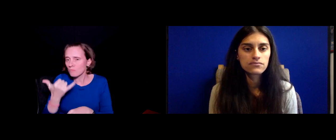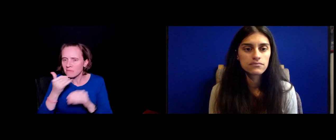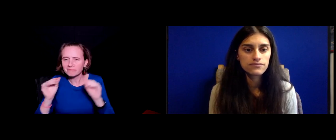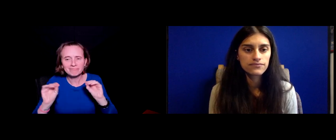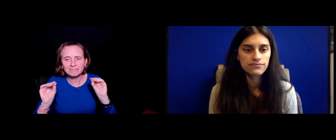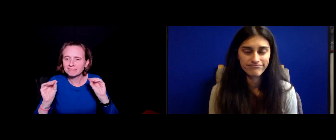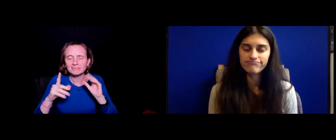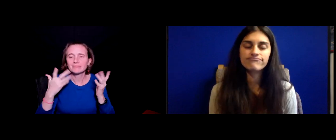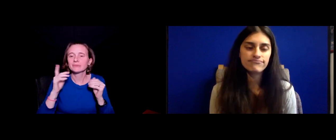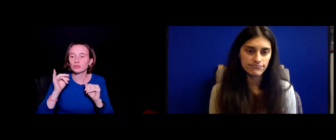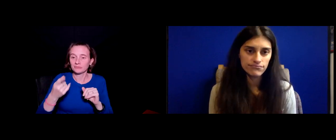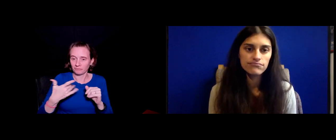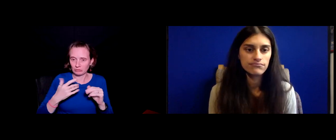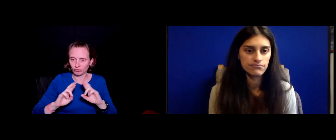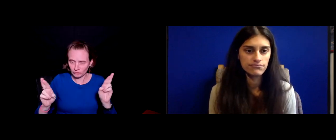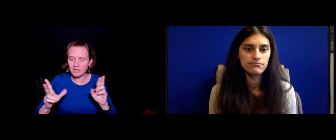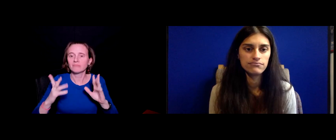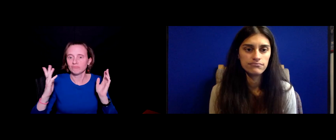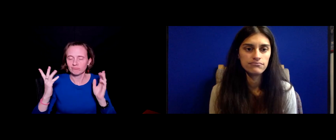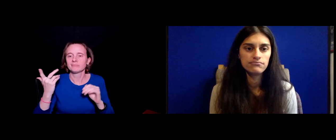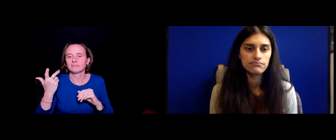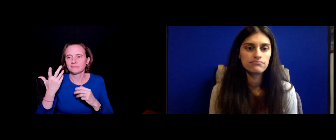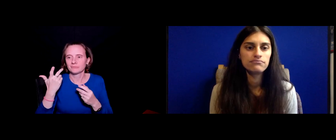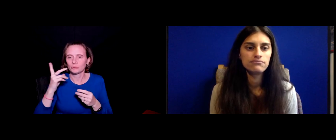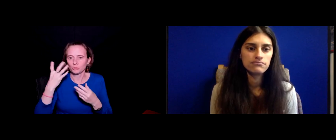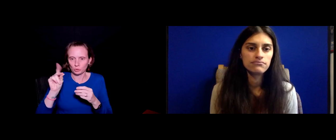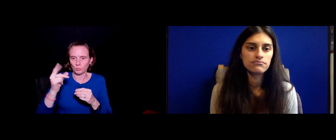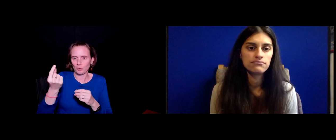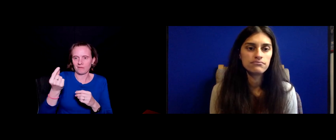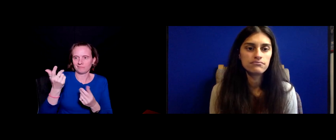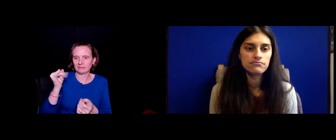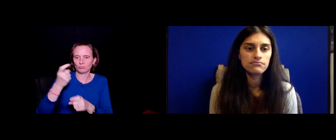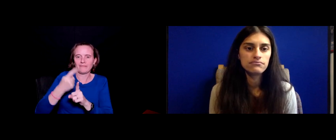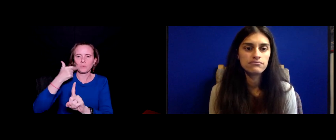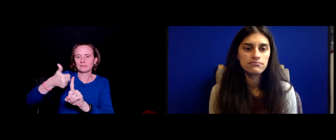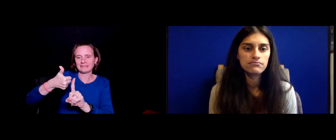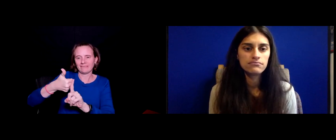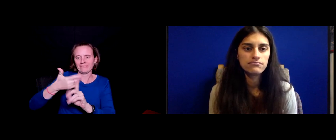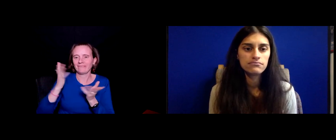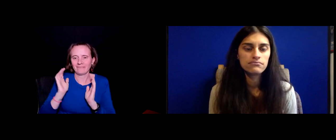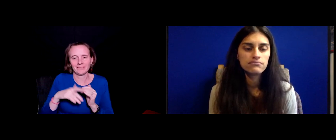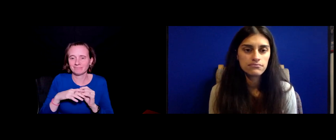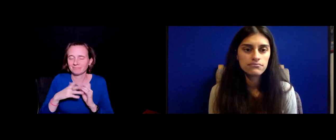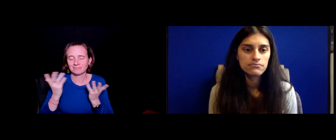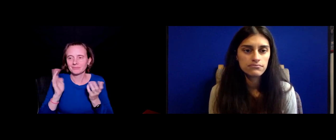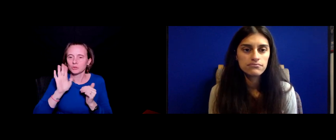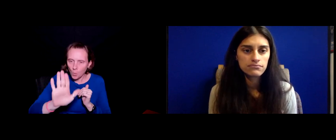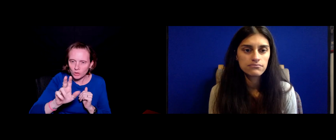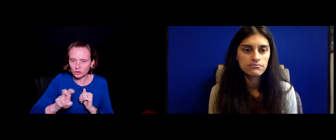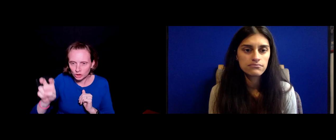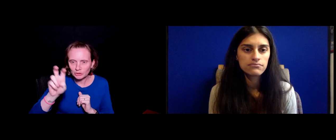ready. They need to make sure that they have the resources, and just know there's no right or wrong way to do this. You have to do what's right for